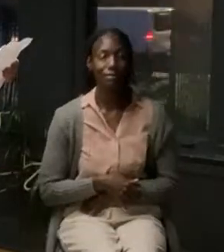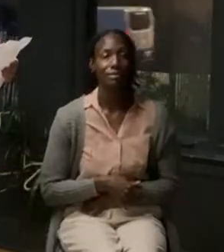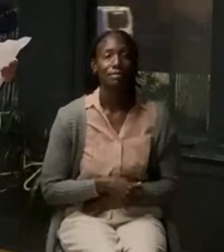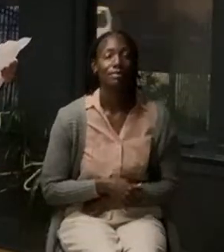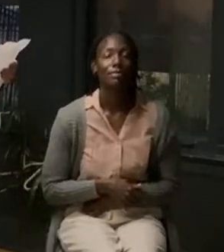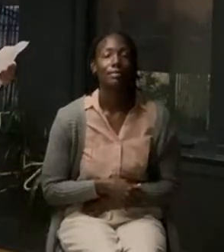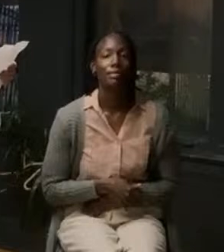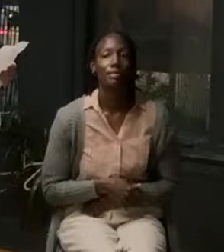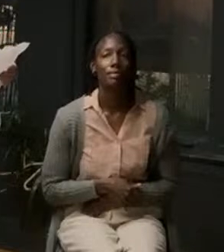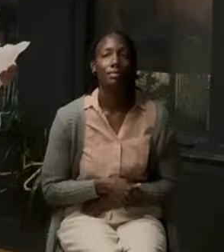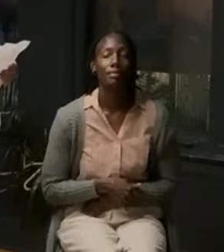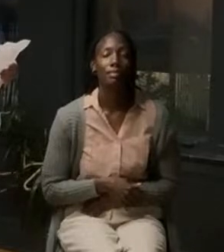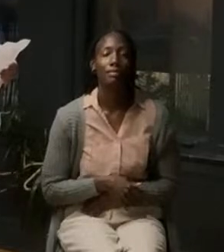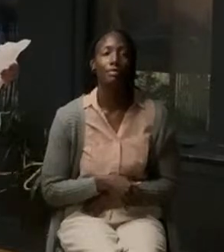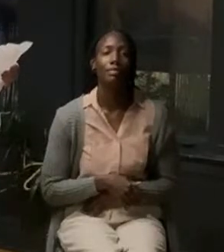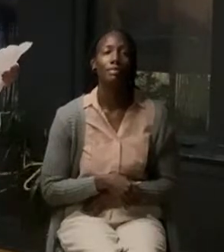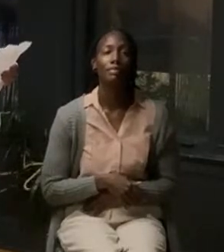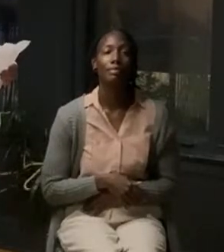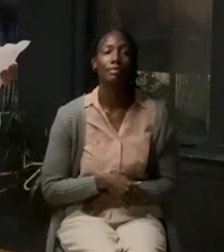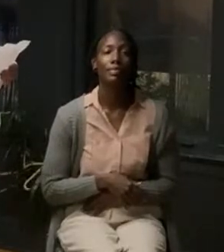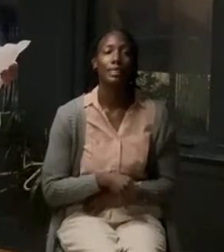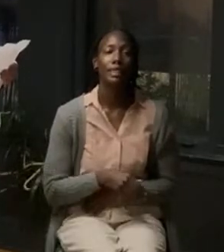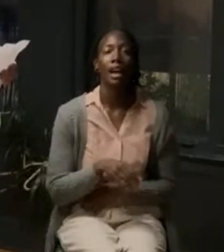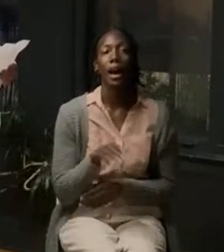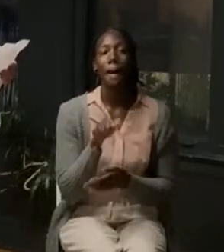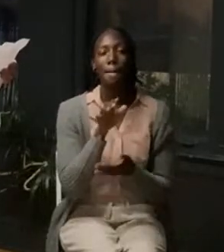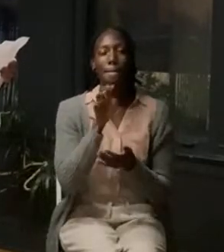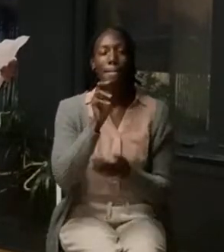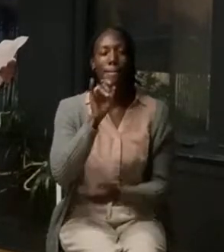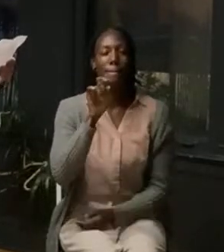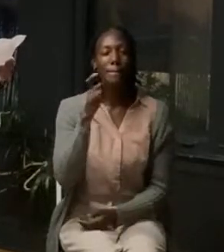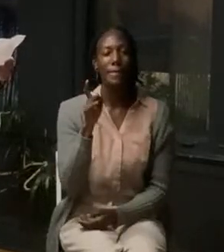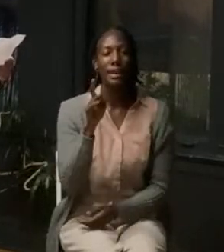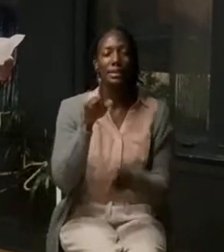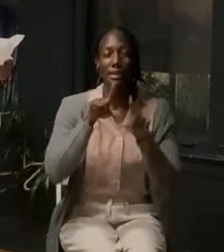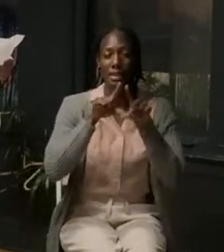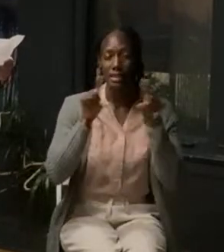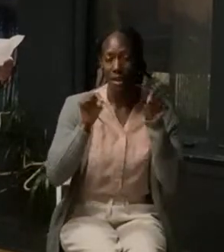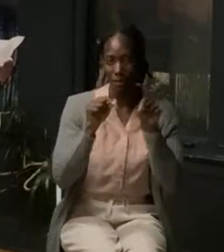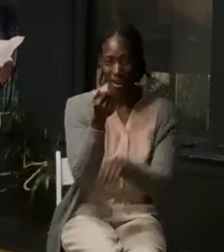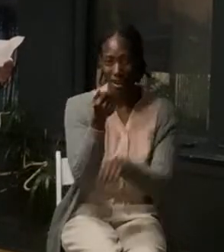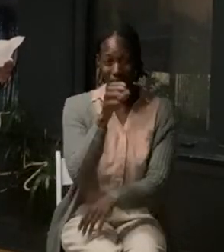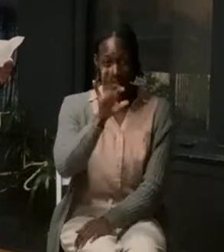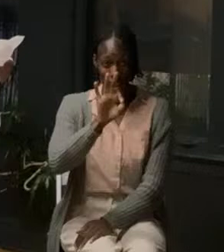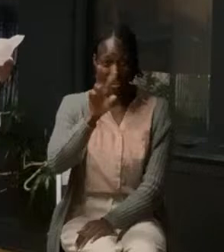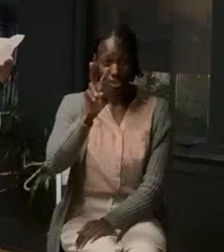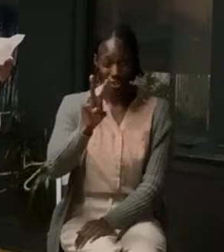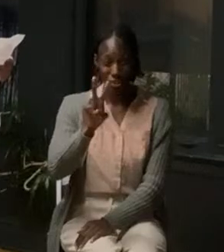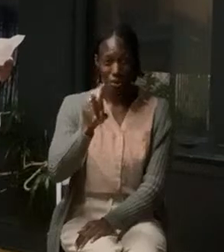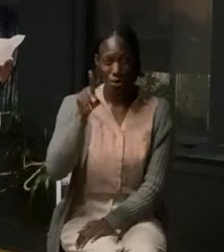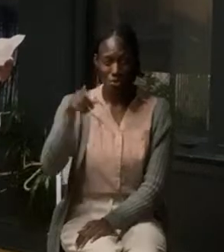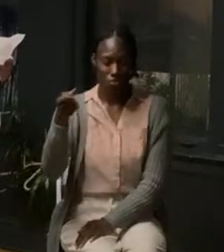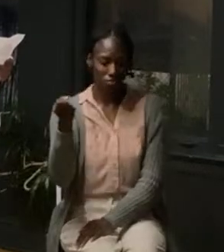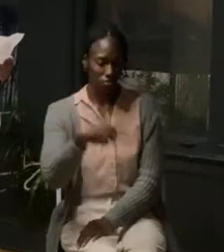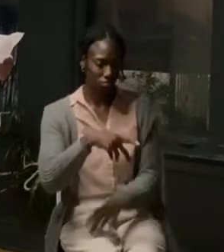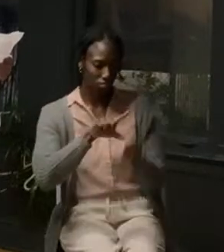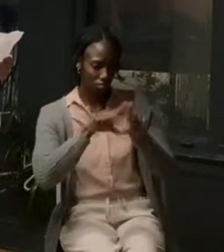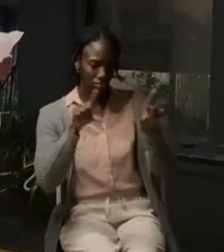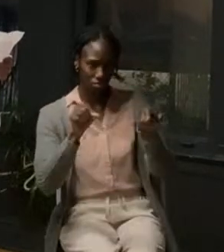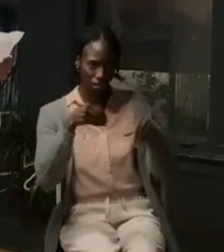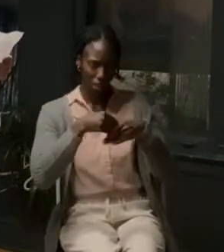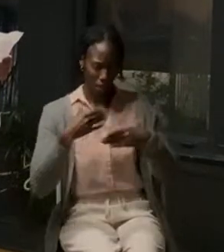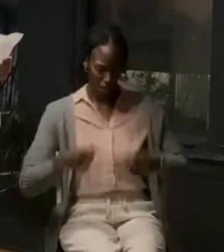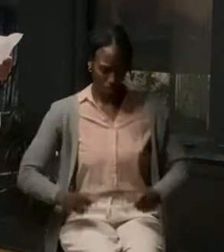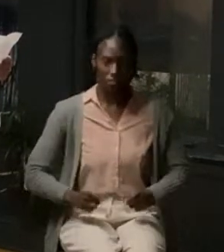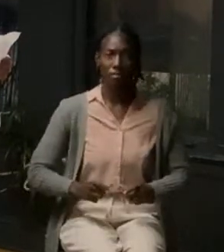Mixtape, side A. 1992 Youth threw the cassette in my lap through the window of your